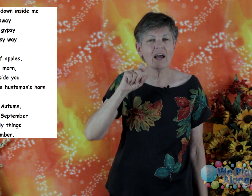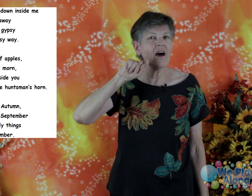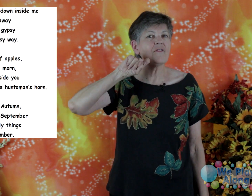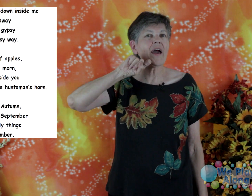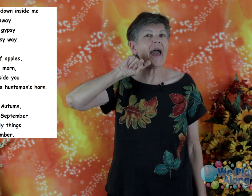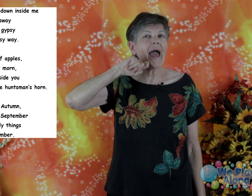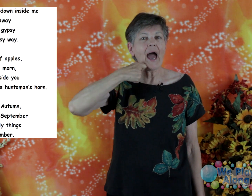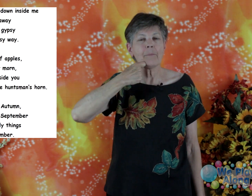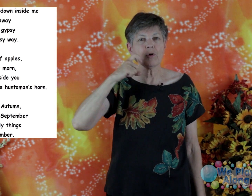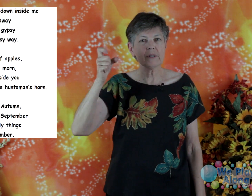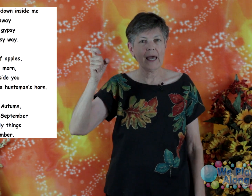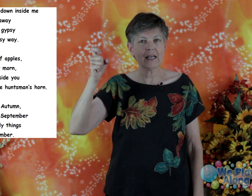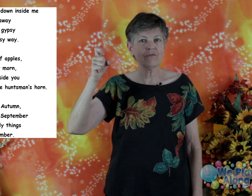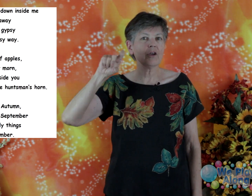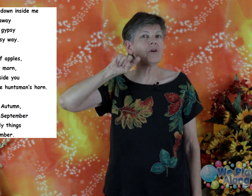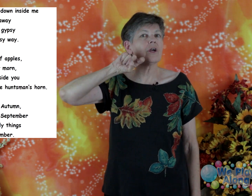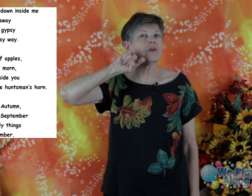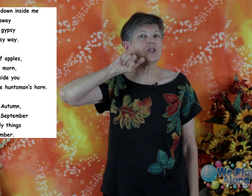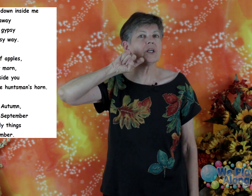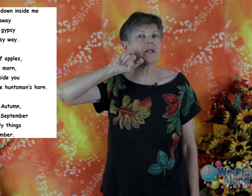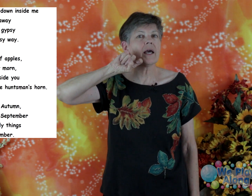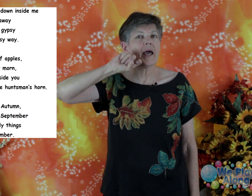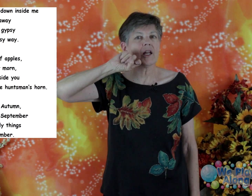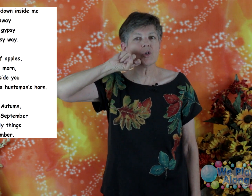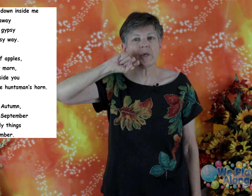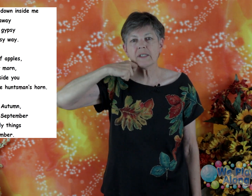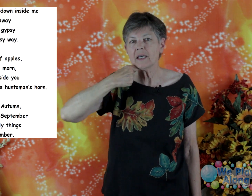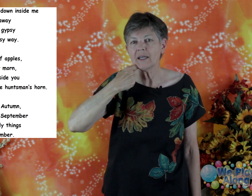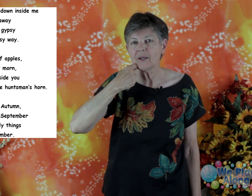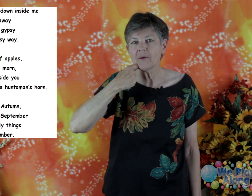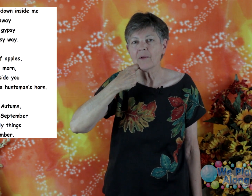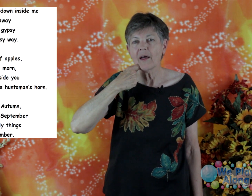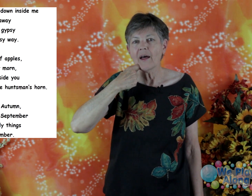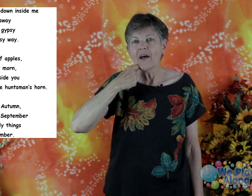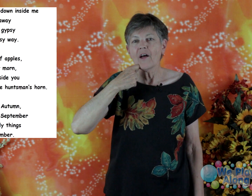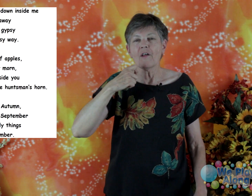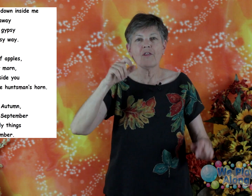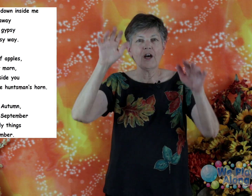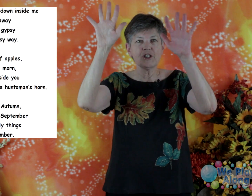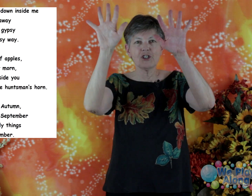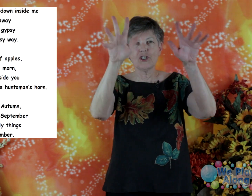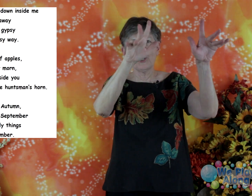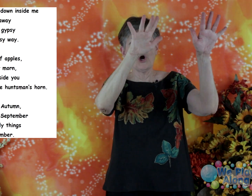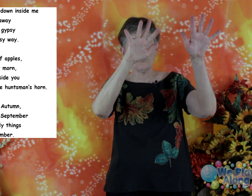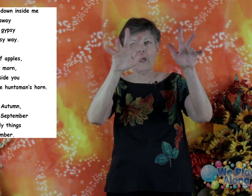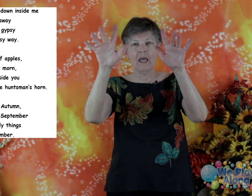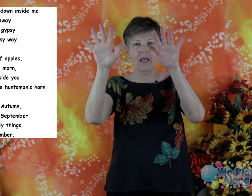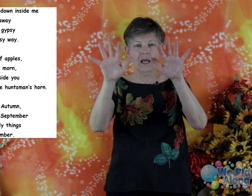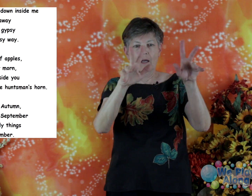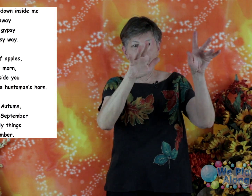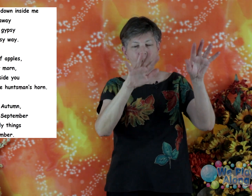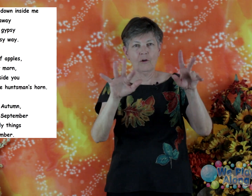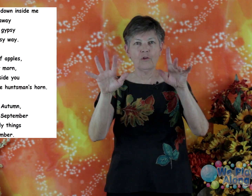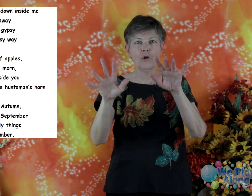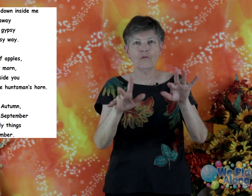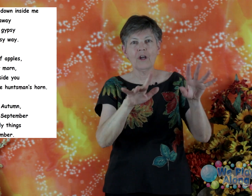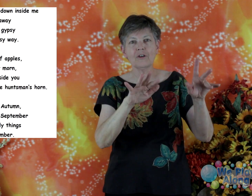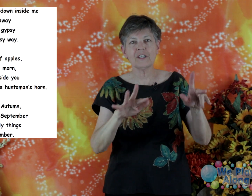of apples. X finger at your chin and twist it. The snowy, so you're going to float your fingers